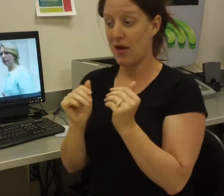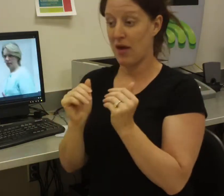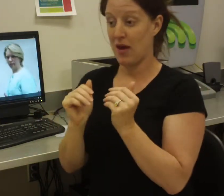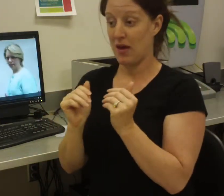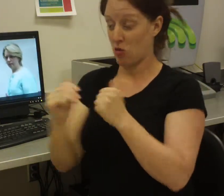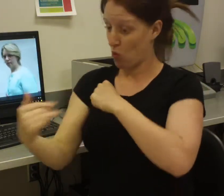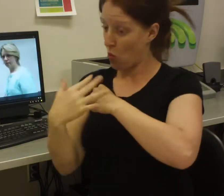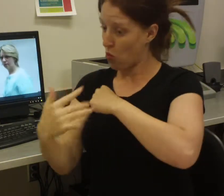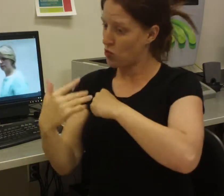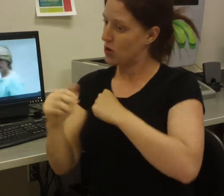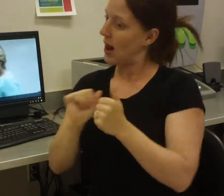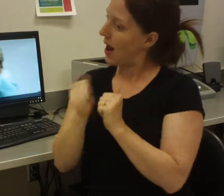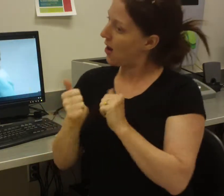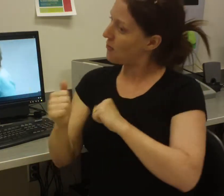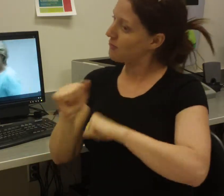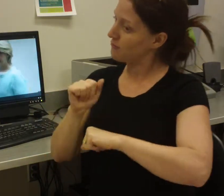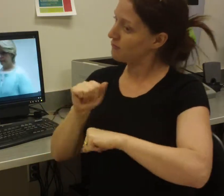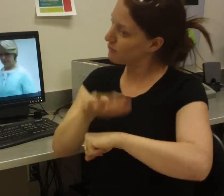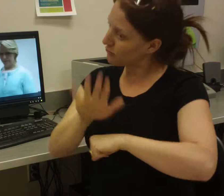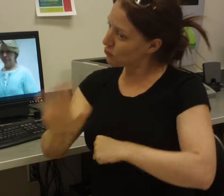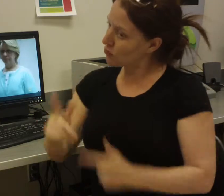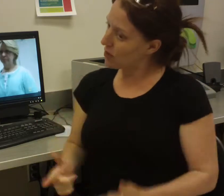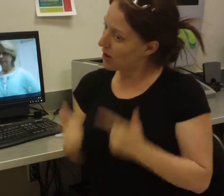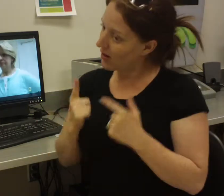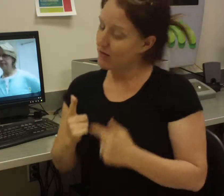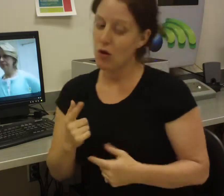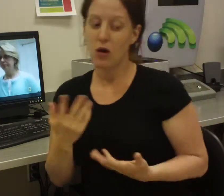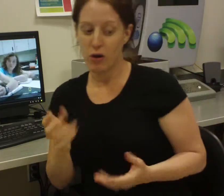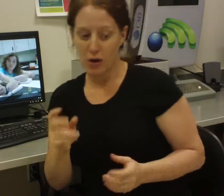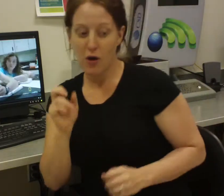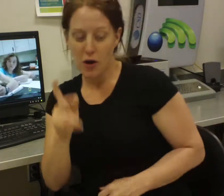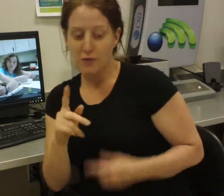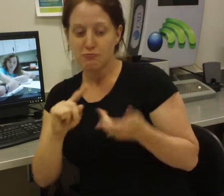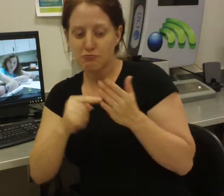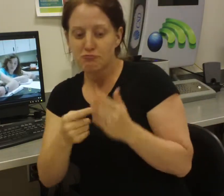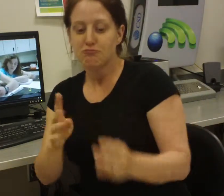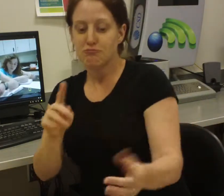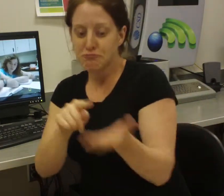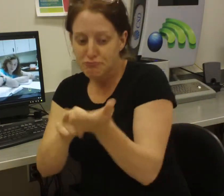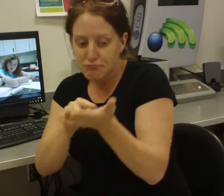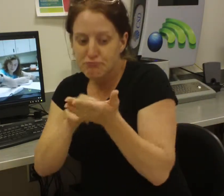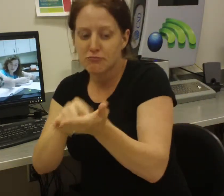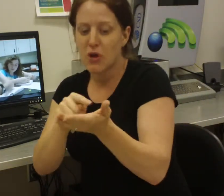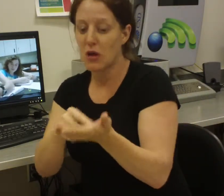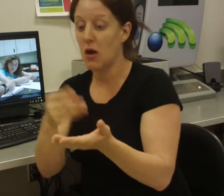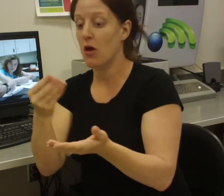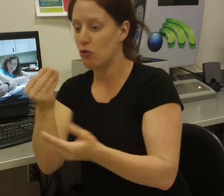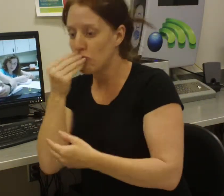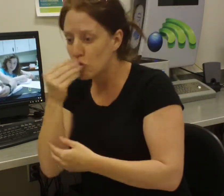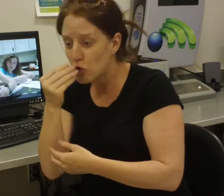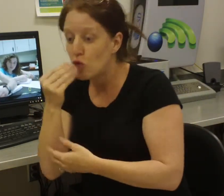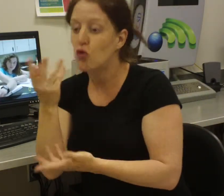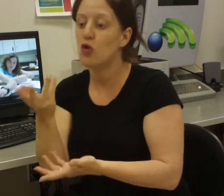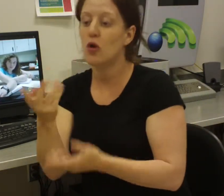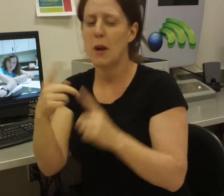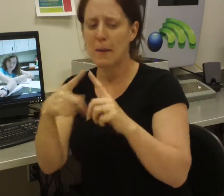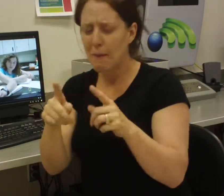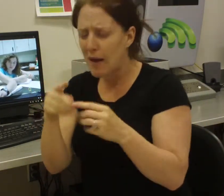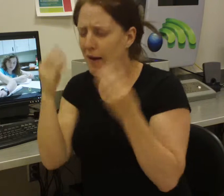realized? When we started talking about, like you said, we started talking about, it's food for us. But then we also started talking about the